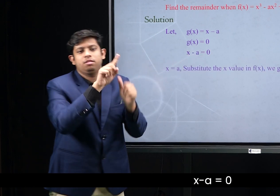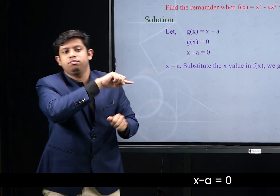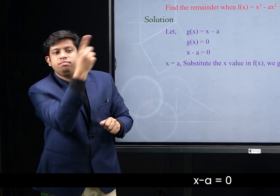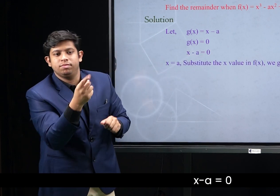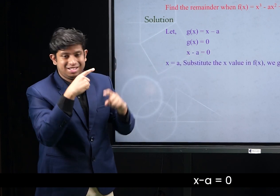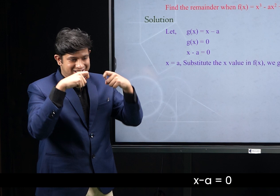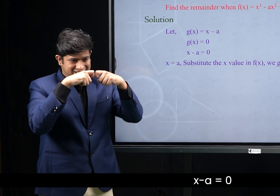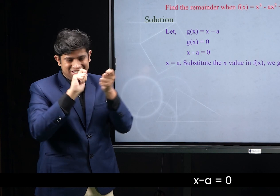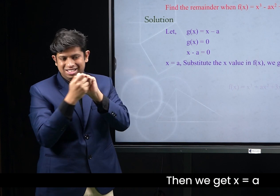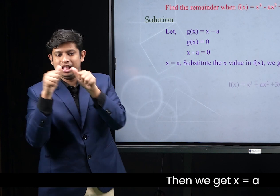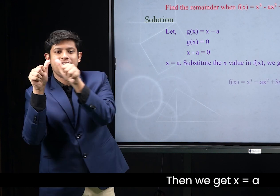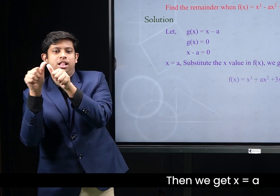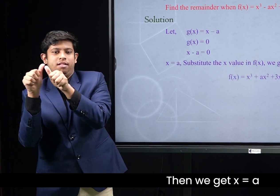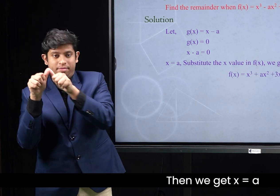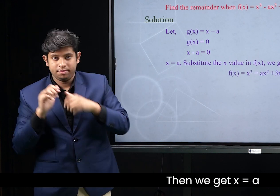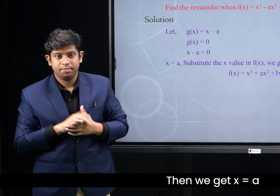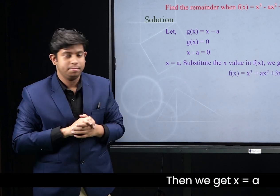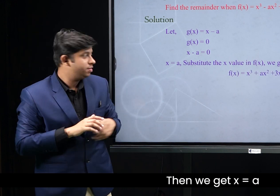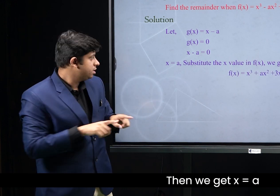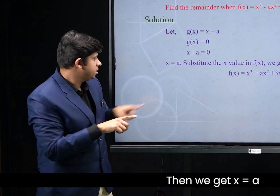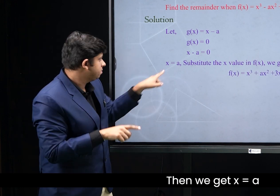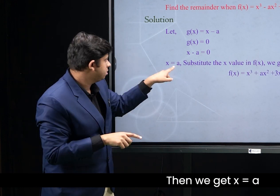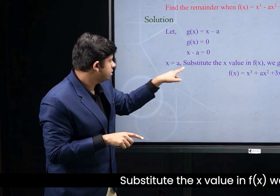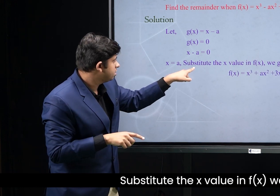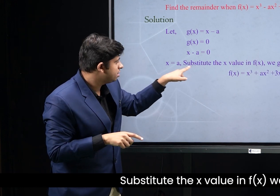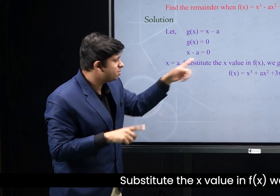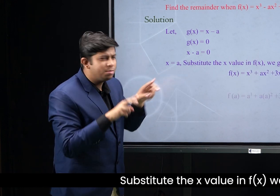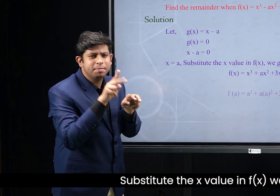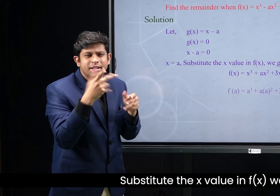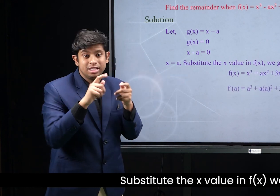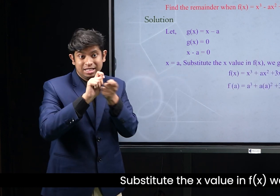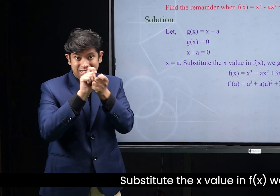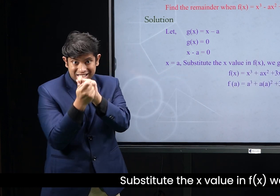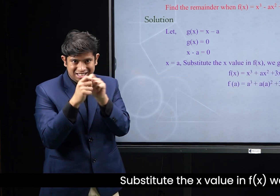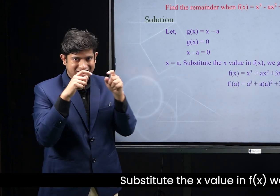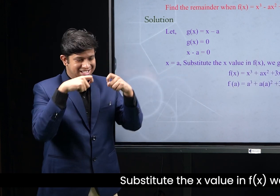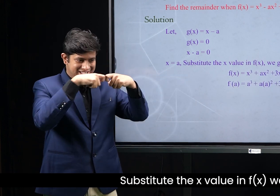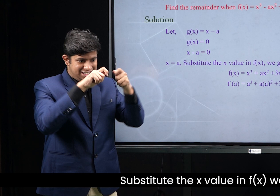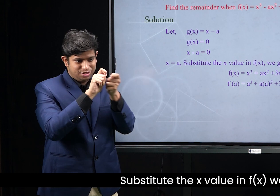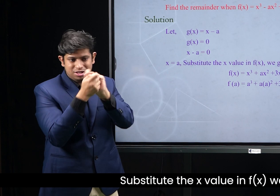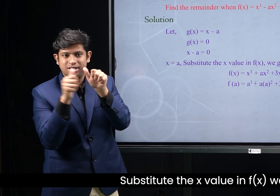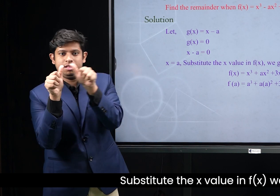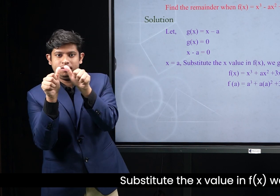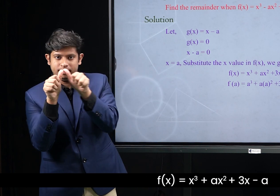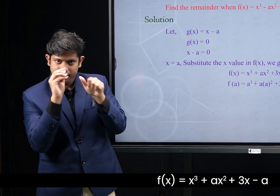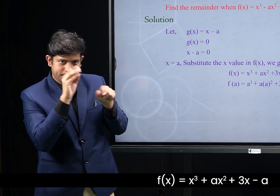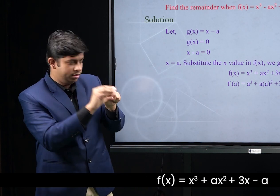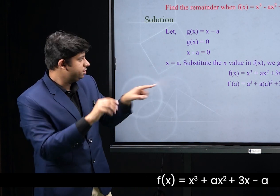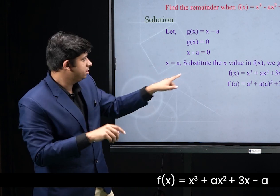is equal to 0. Then, we get x equal to a. Substitute the x value in f of x. We get f of x is